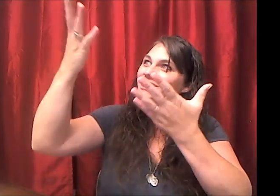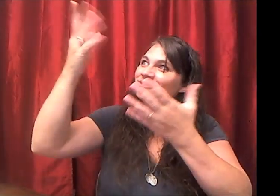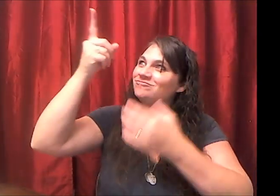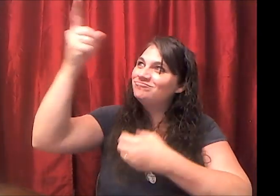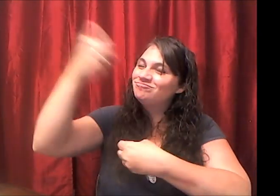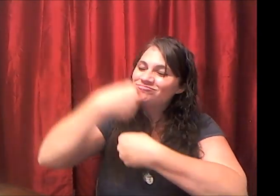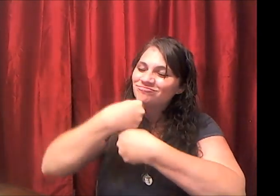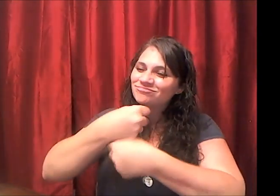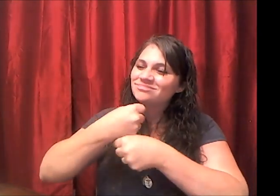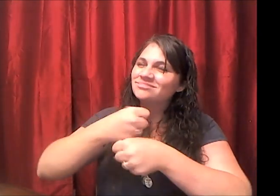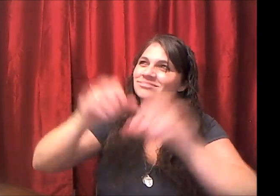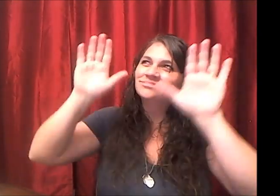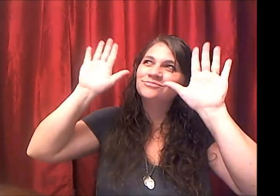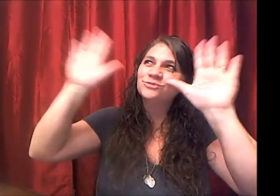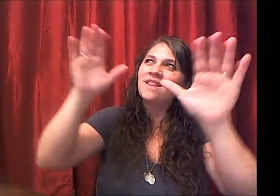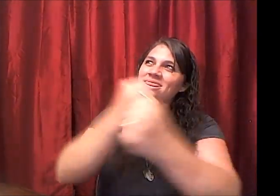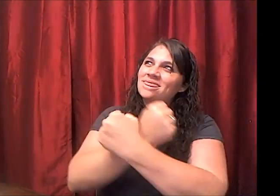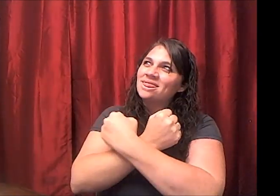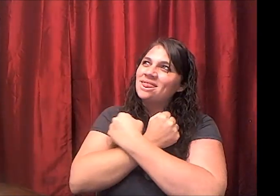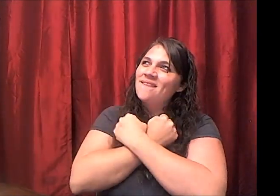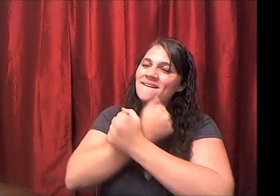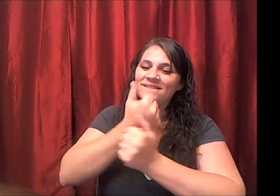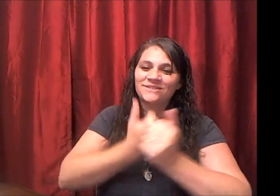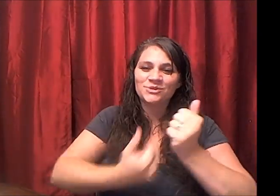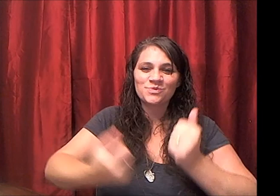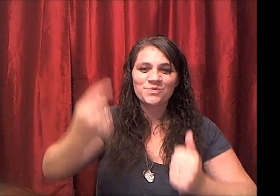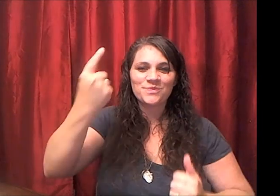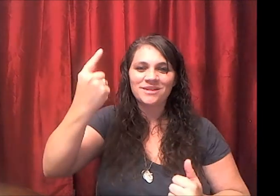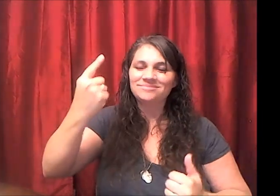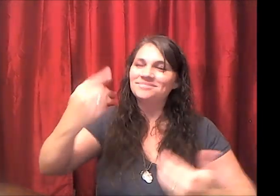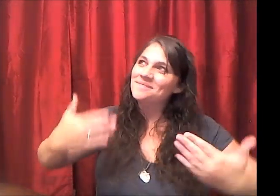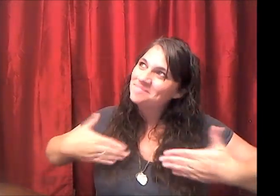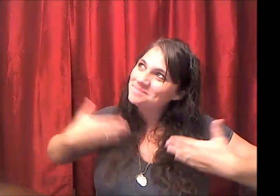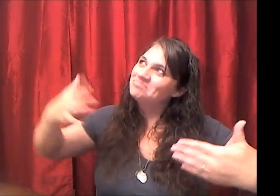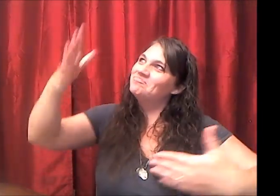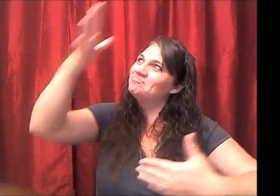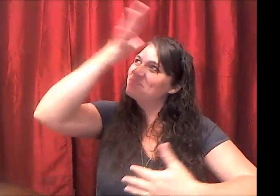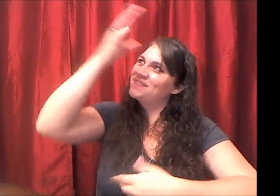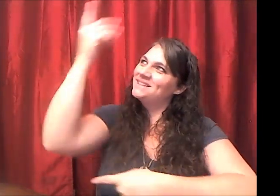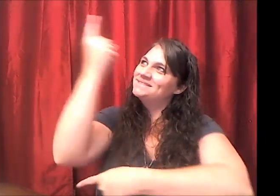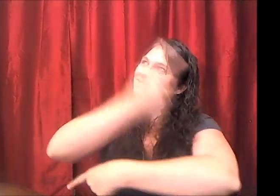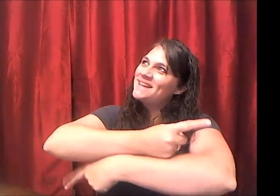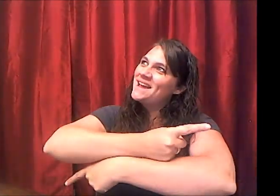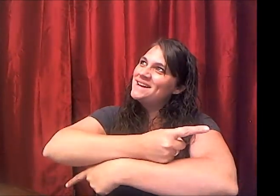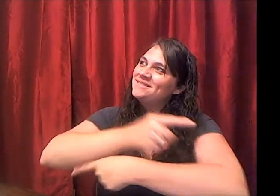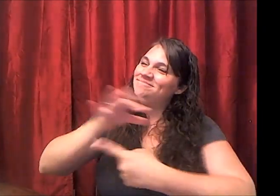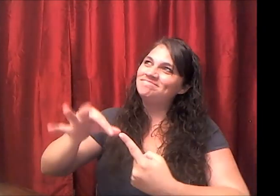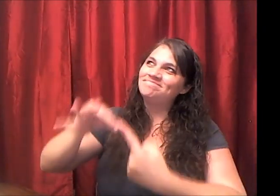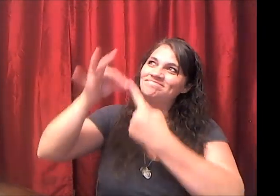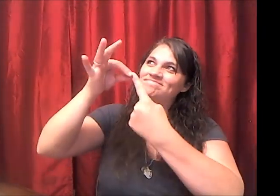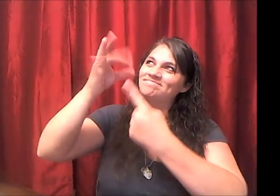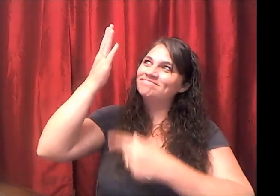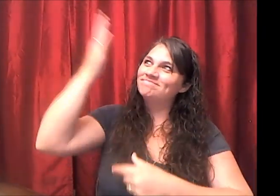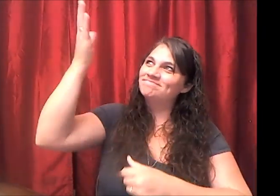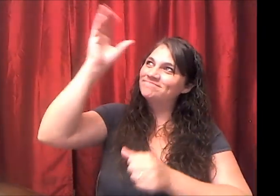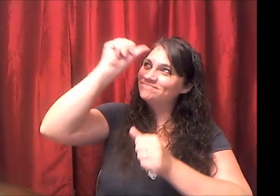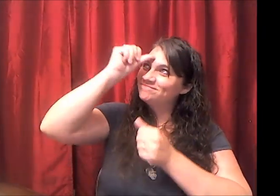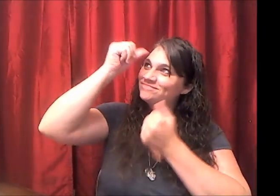Pizza Hut believes you deserve better than a boring sub. Say hello to the Pozzolo. A neat trio of Italian steak